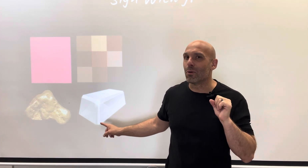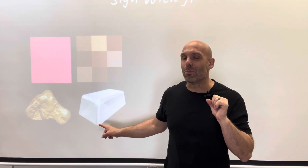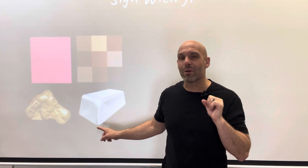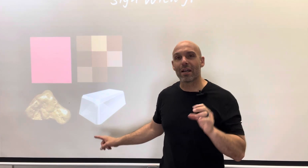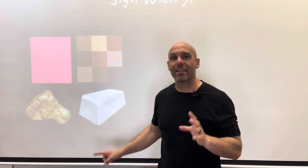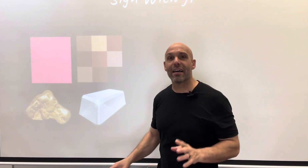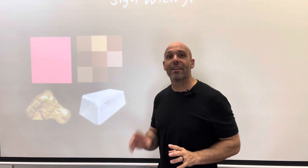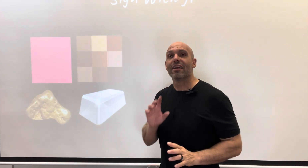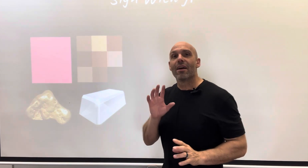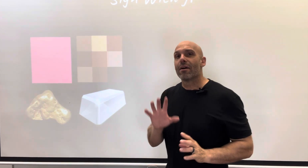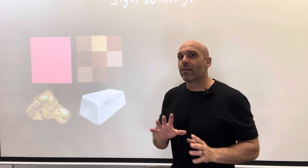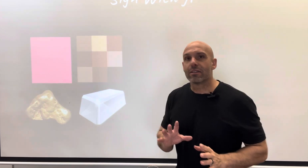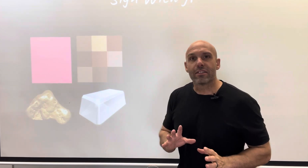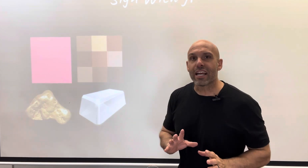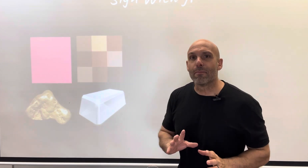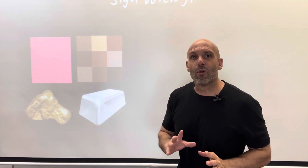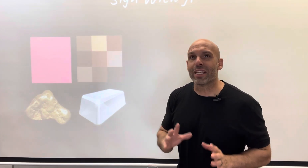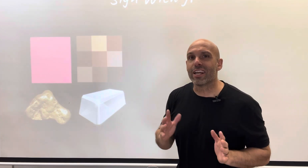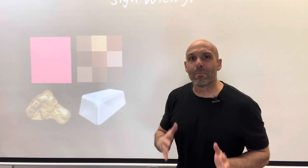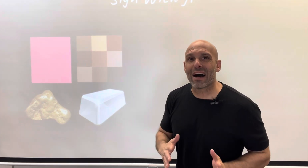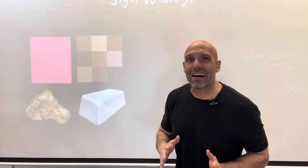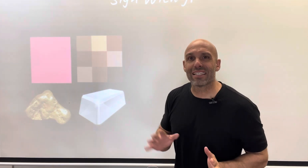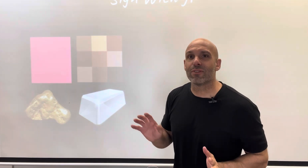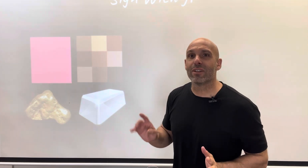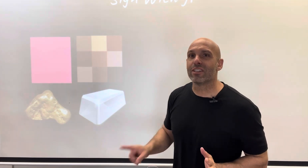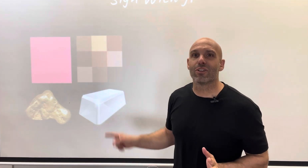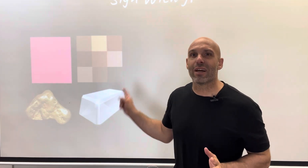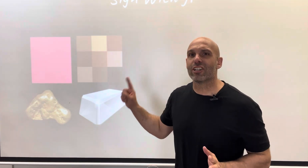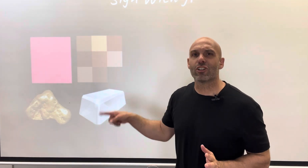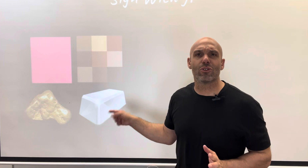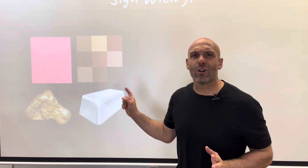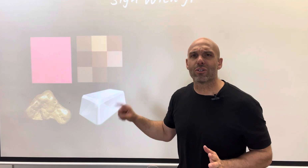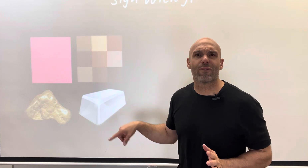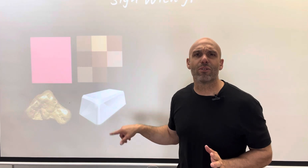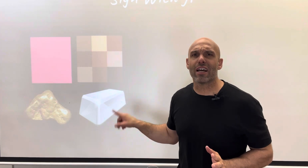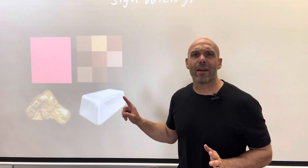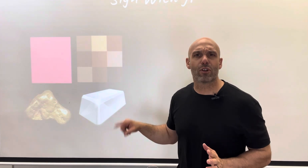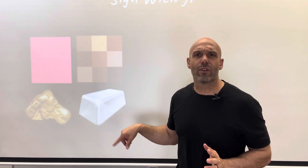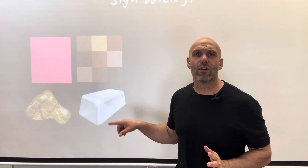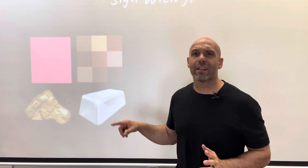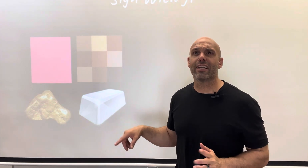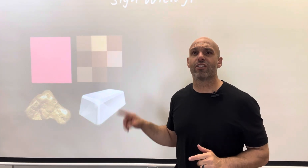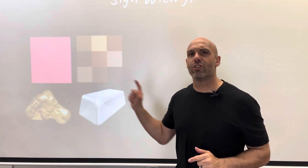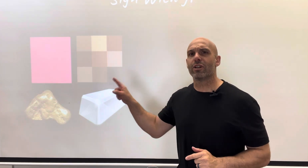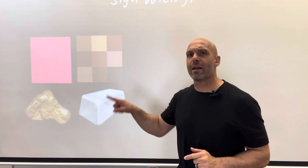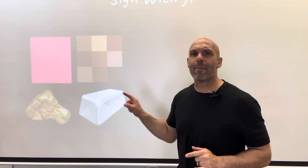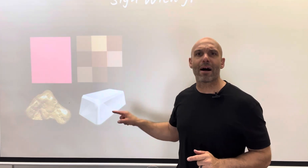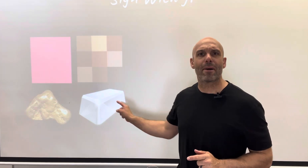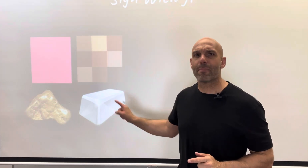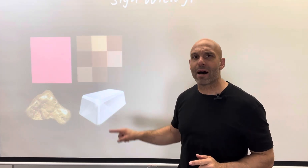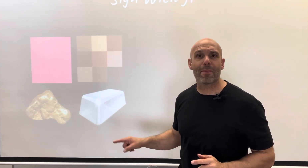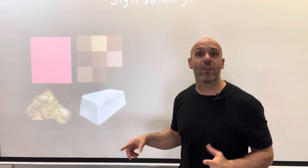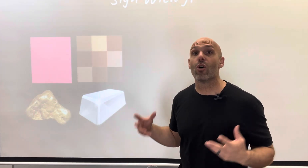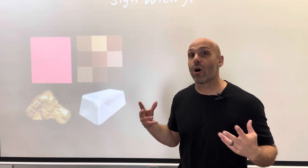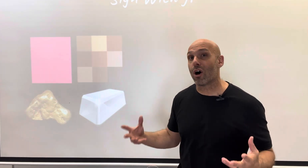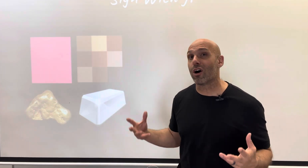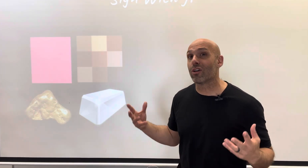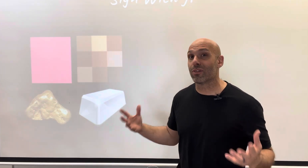Boom, you got that? Take a moment here, pause if you need to, and just do those a few times over and over again until you can hop, hop, hop, hop, and know all